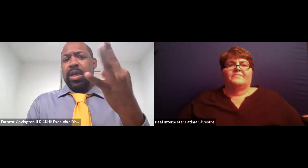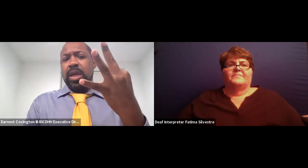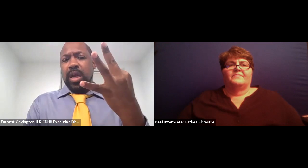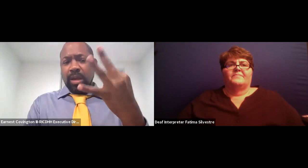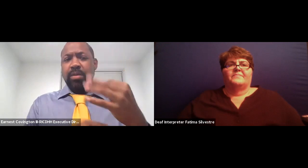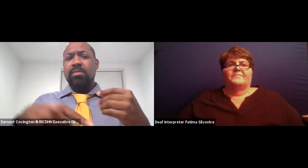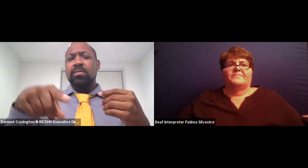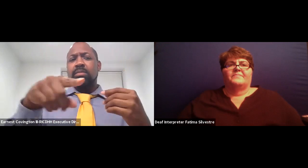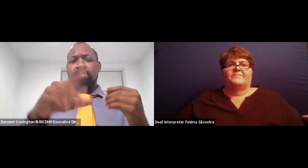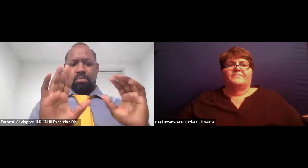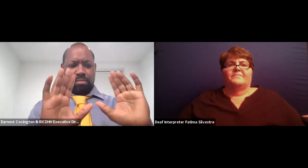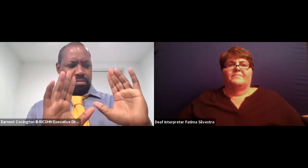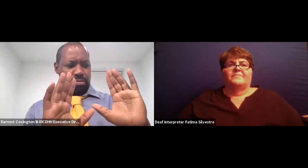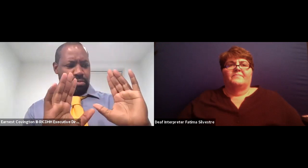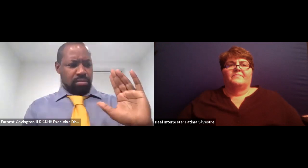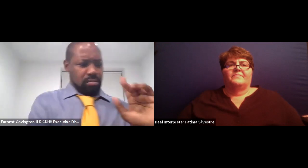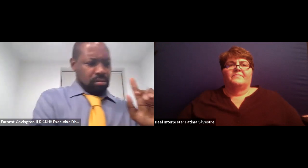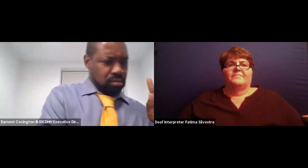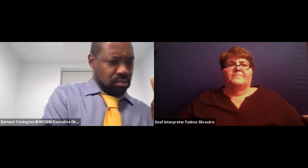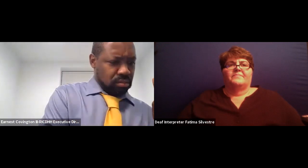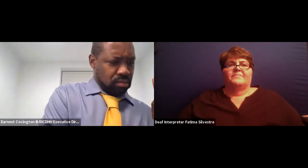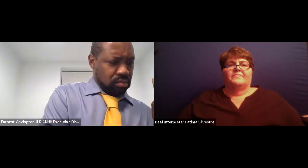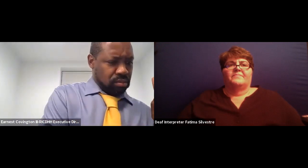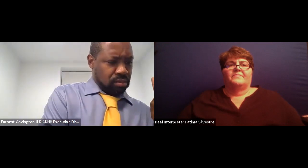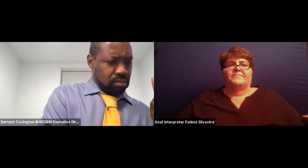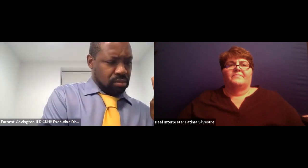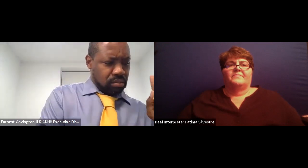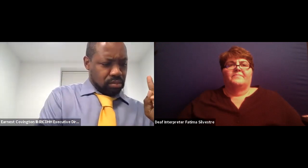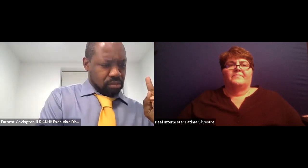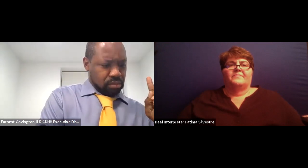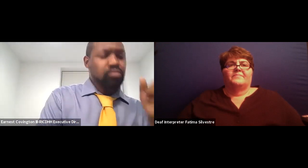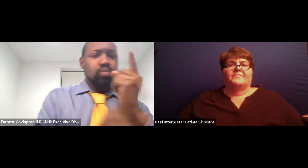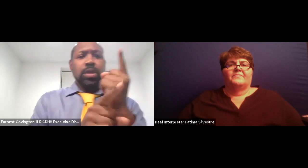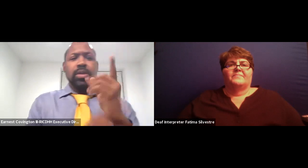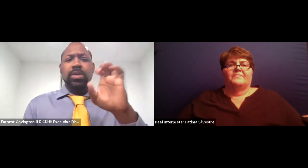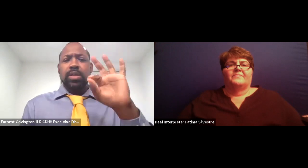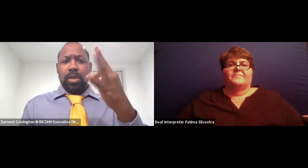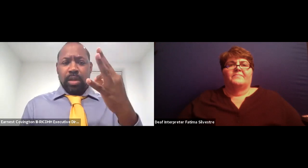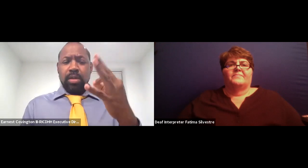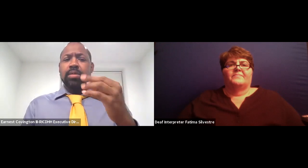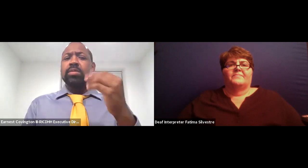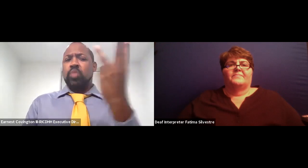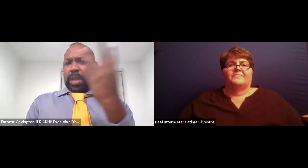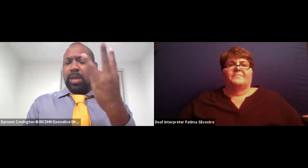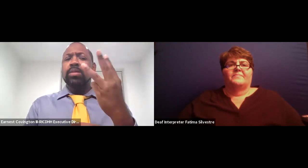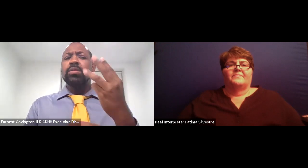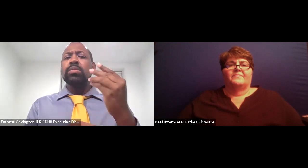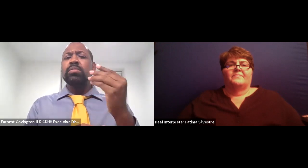are. We're having a meeting on December 9th. Let me just double check that to be sure.